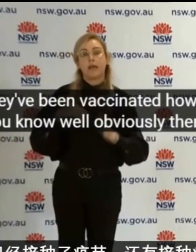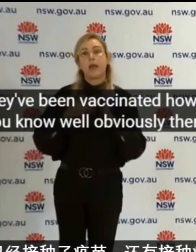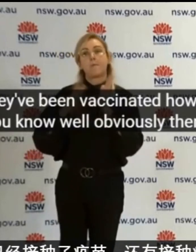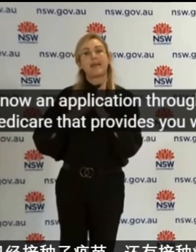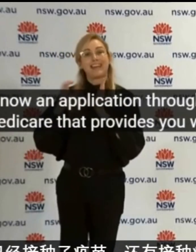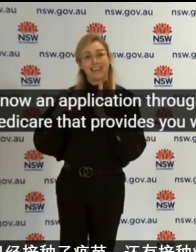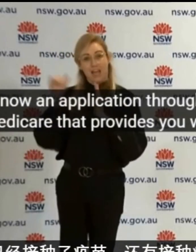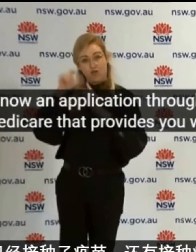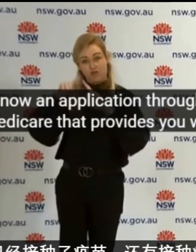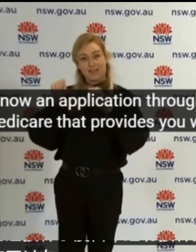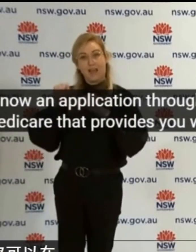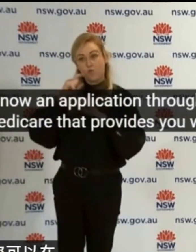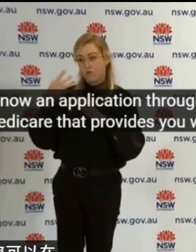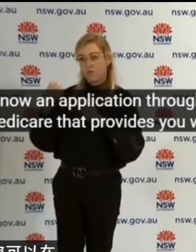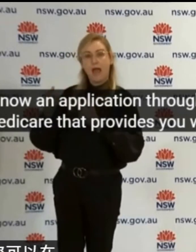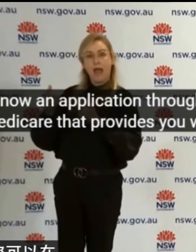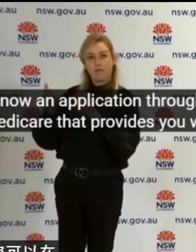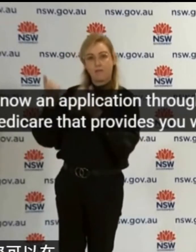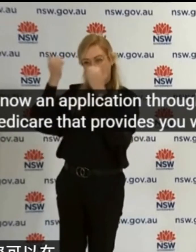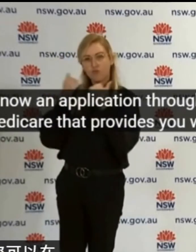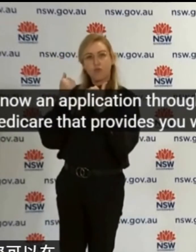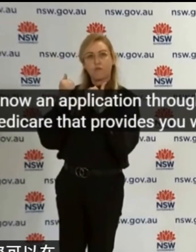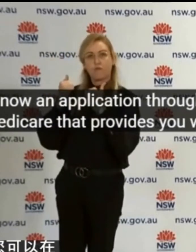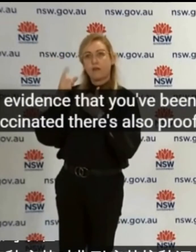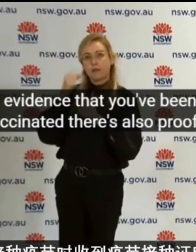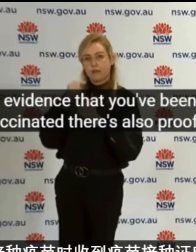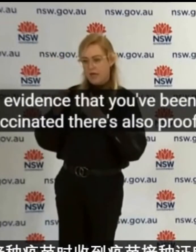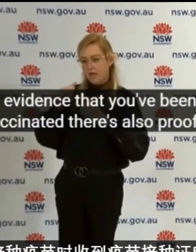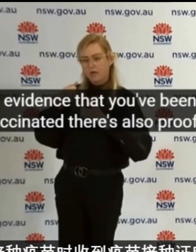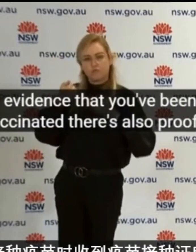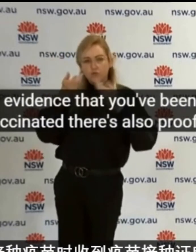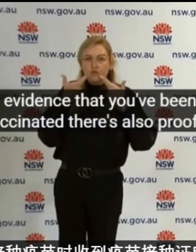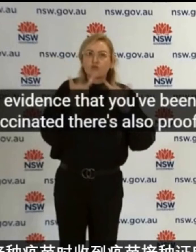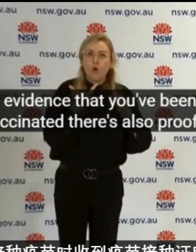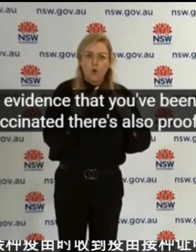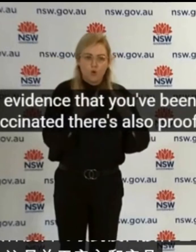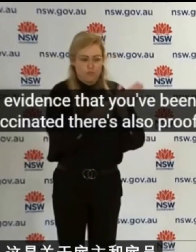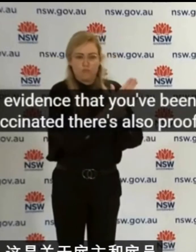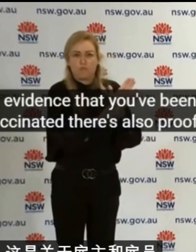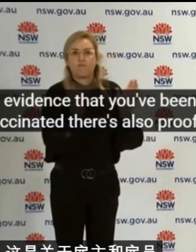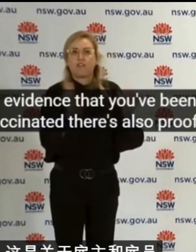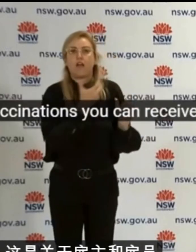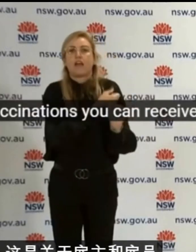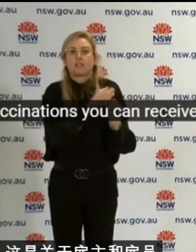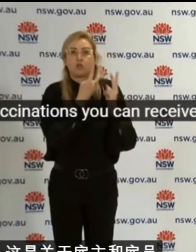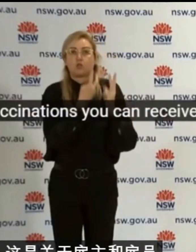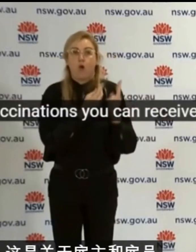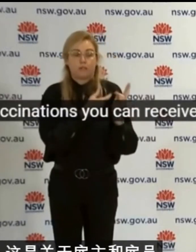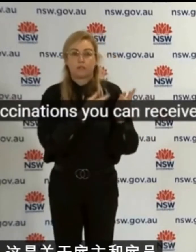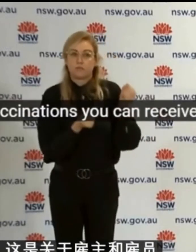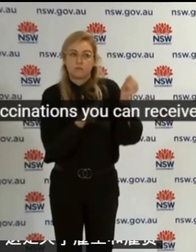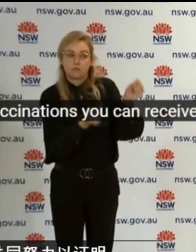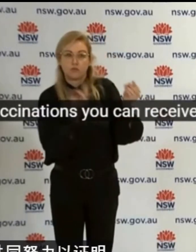of vaccination you can receive when you get vaccinated. So there's multiple ways, and this is about employees working together to